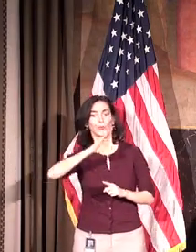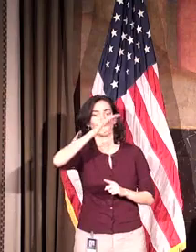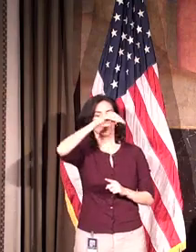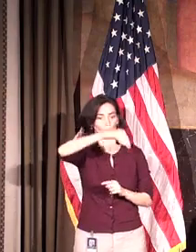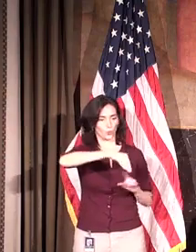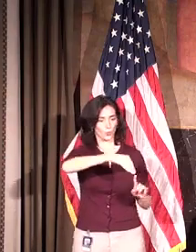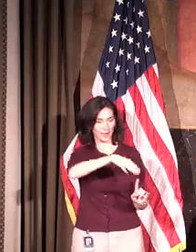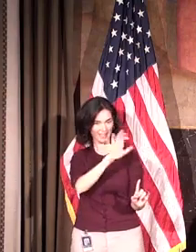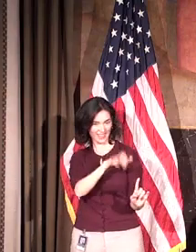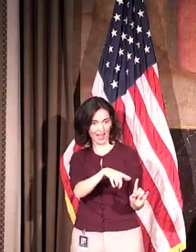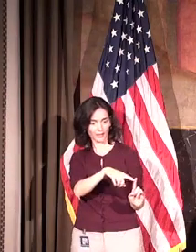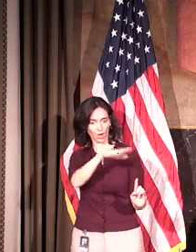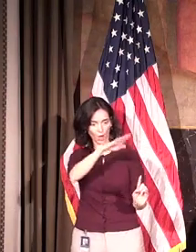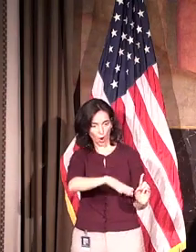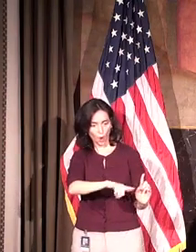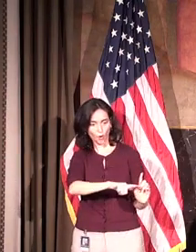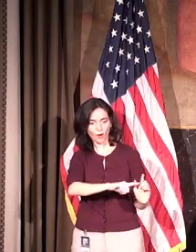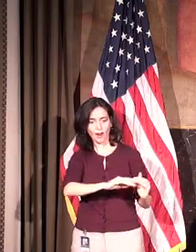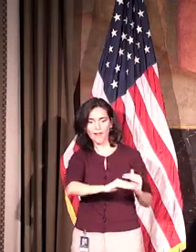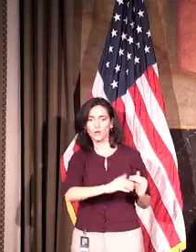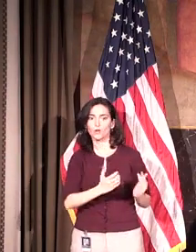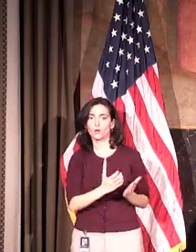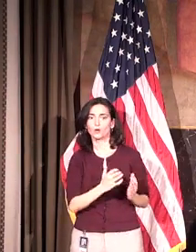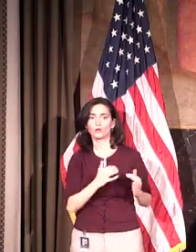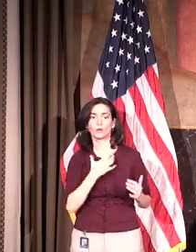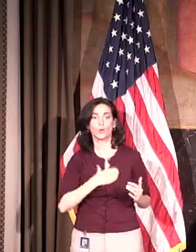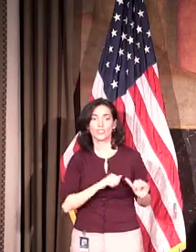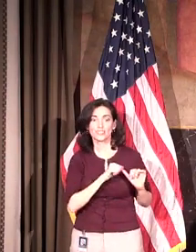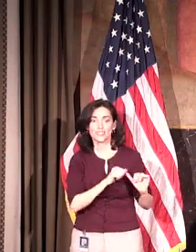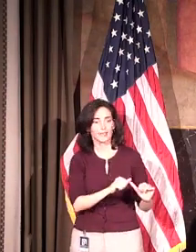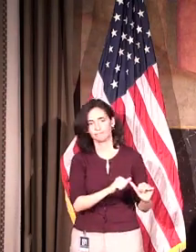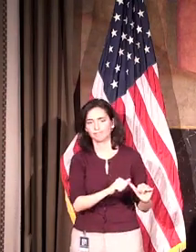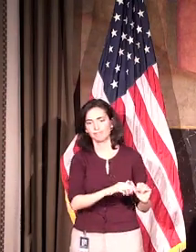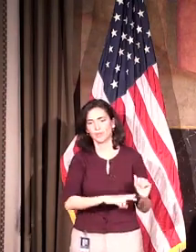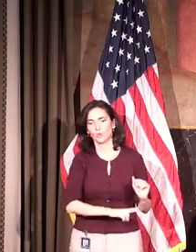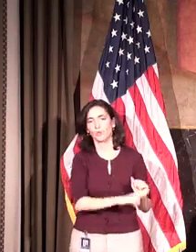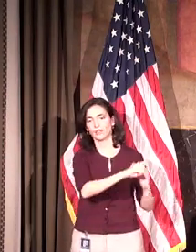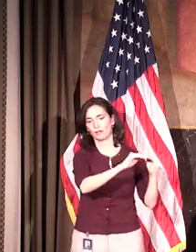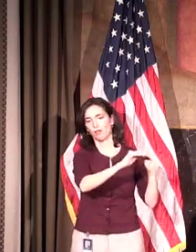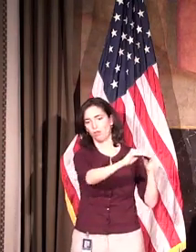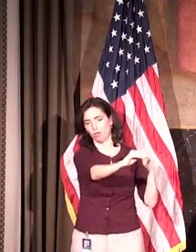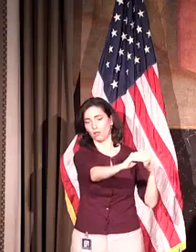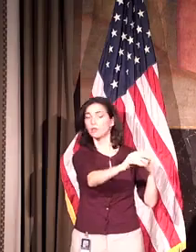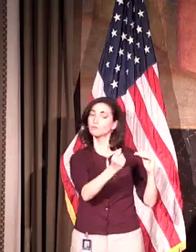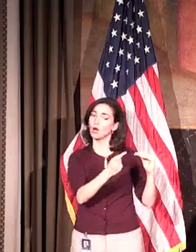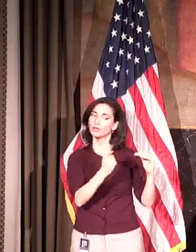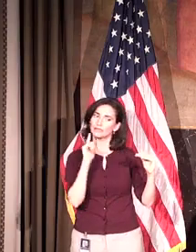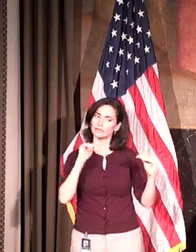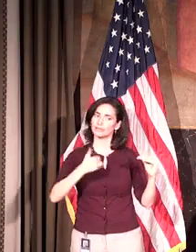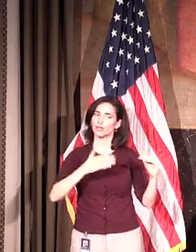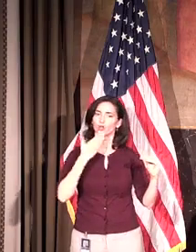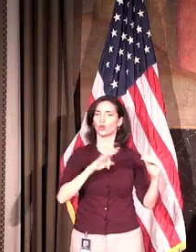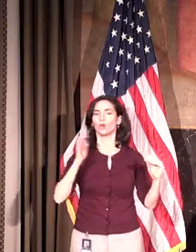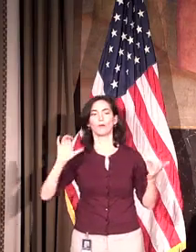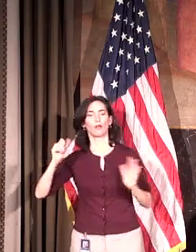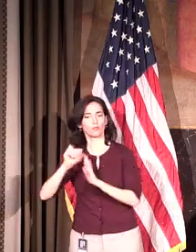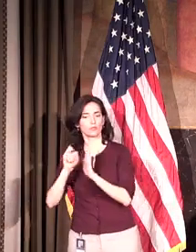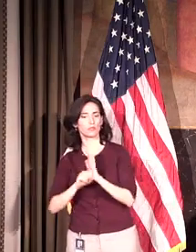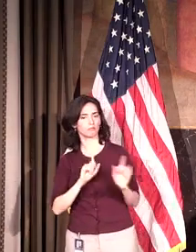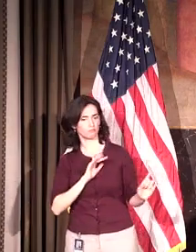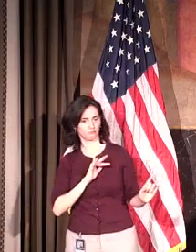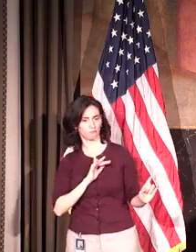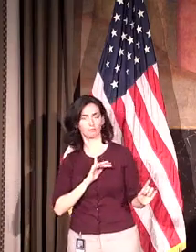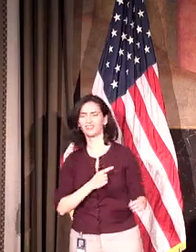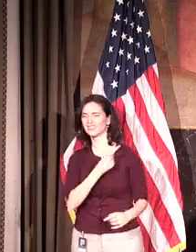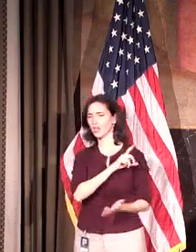still somewhat good news because in comparison to other states. And I think he'll point this out to